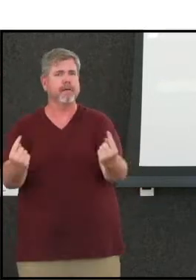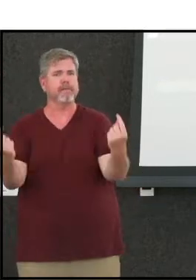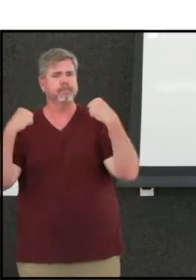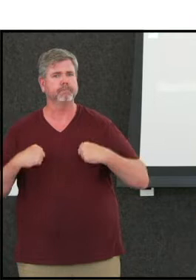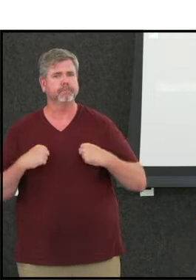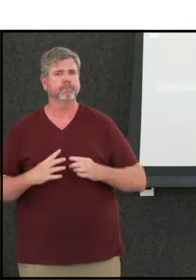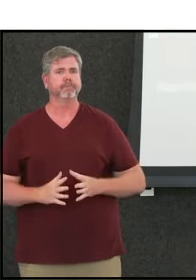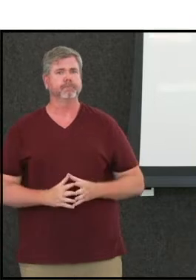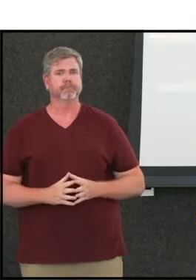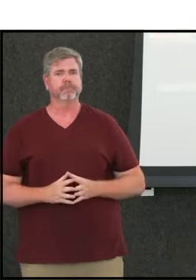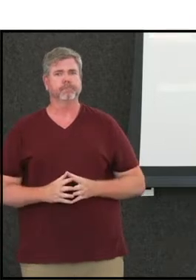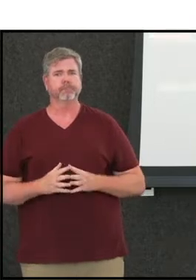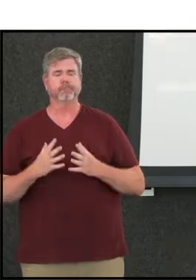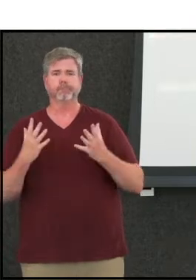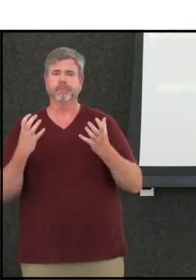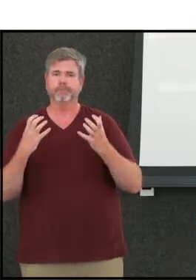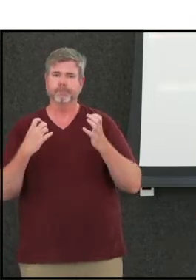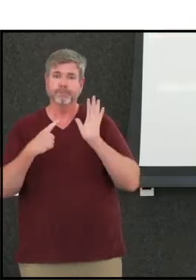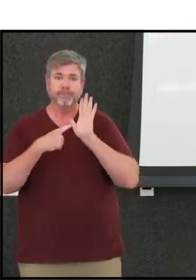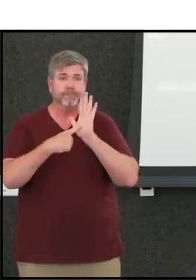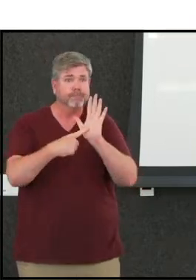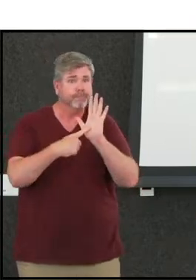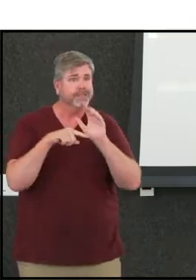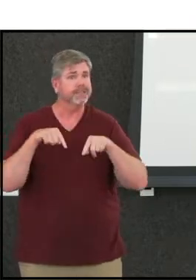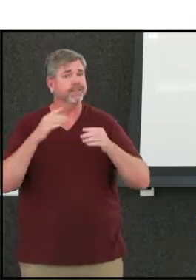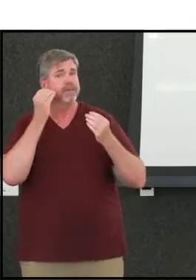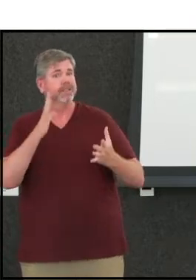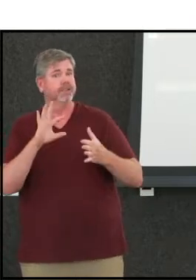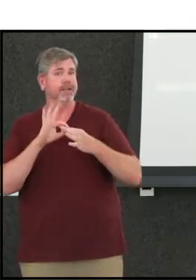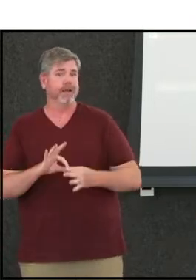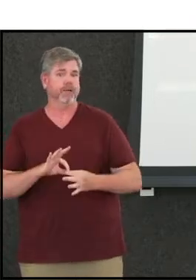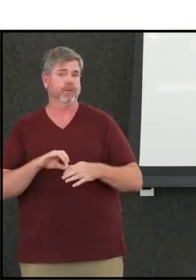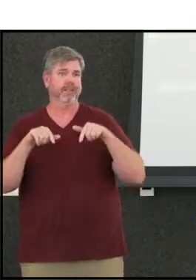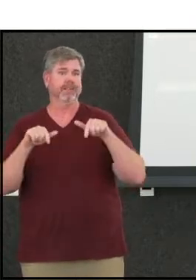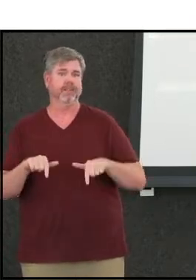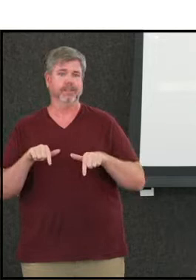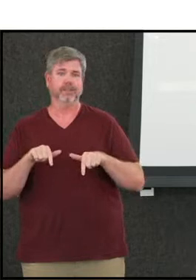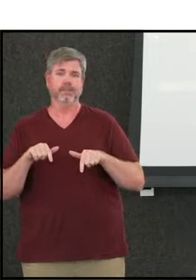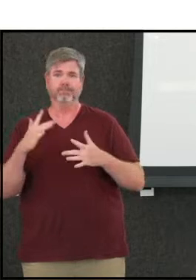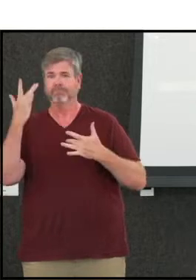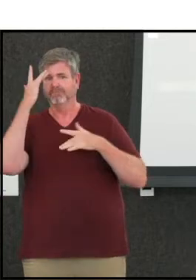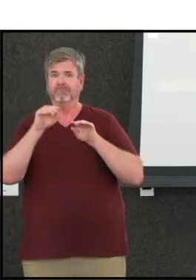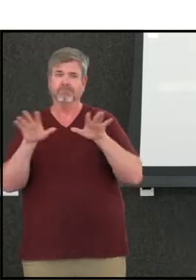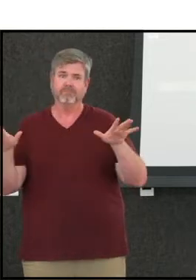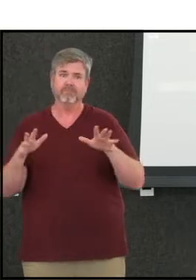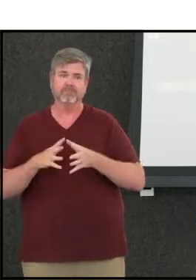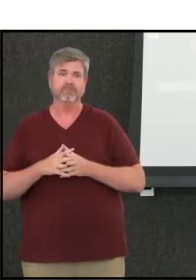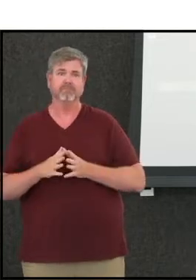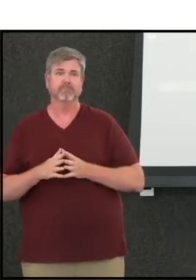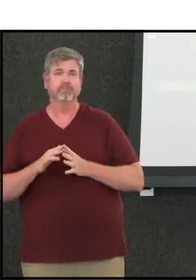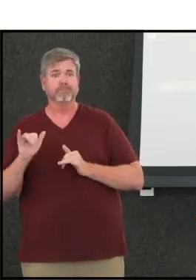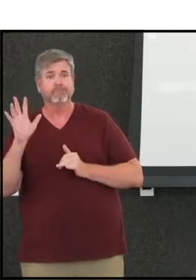light on this very important topic that affects each one of you here as a parent, as a student, as a